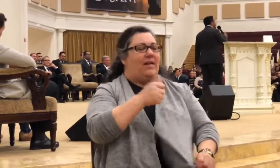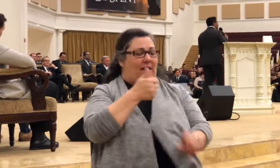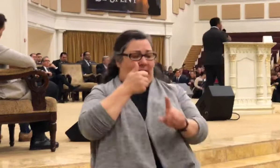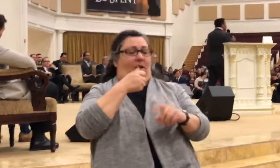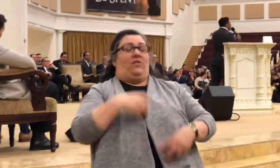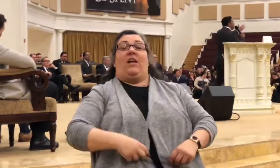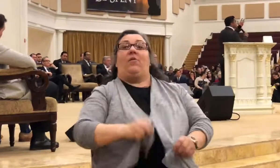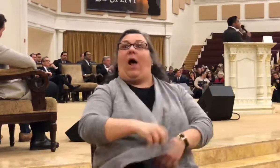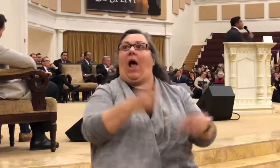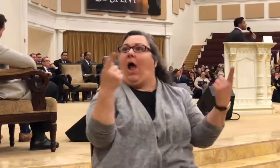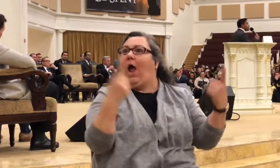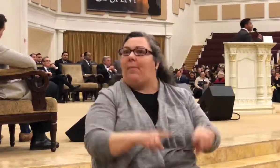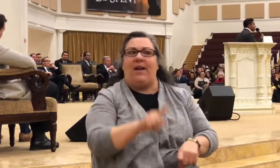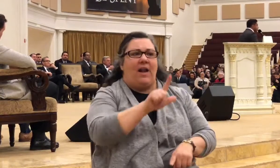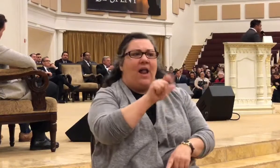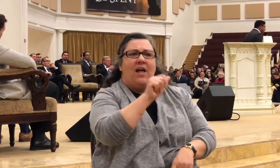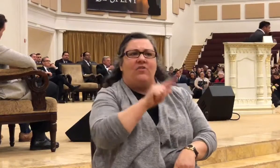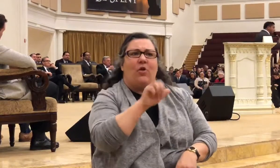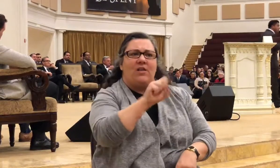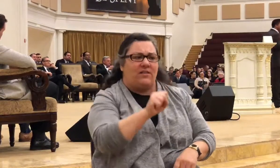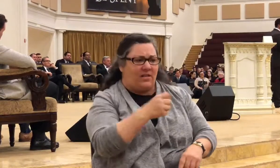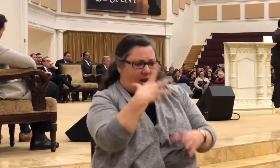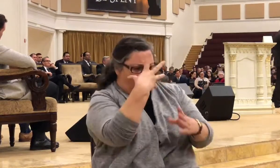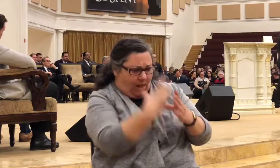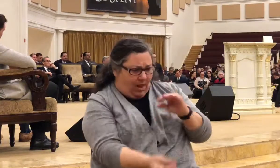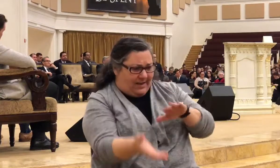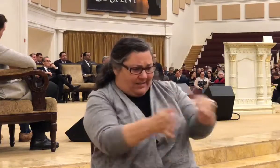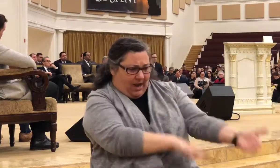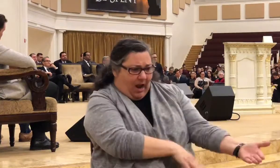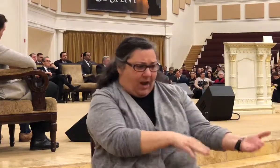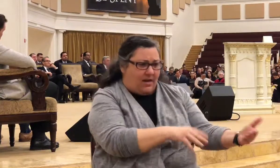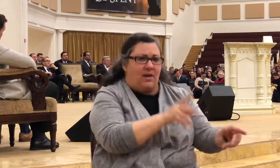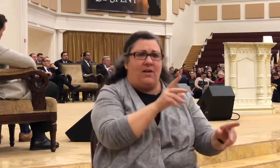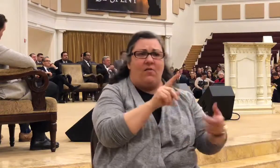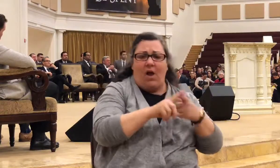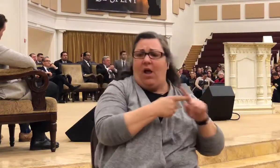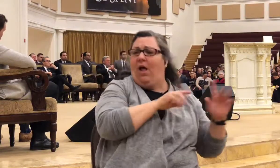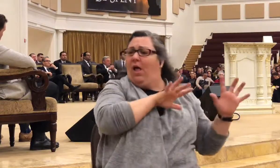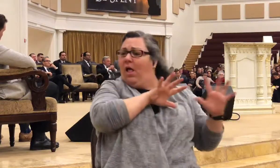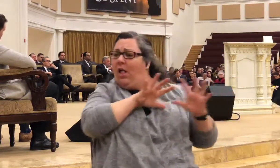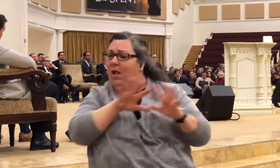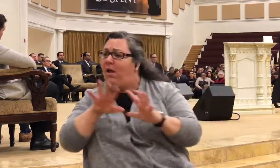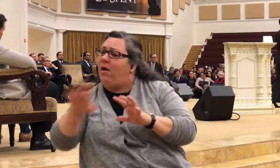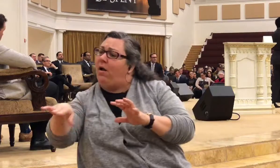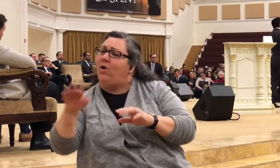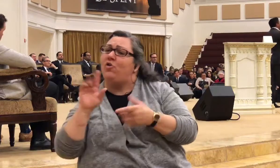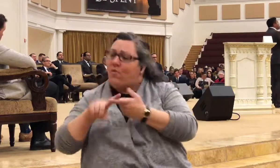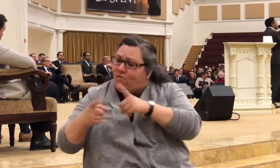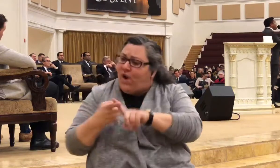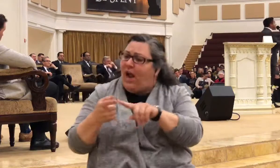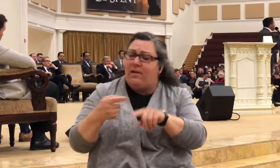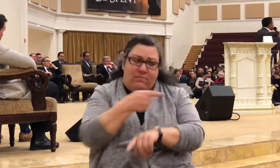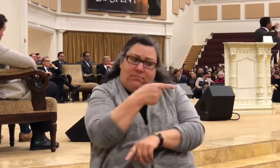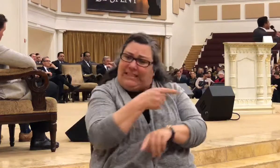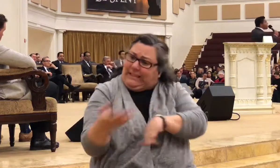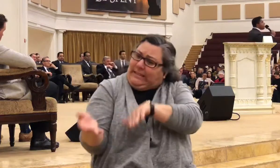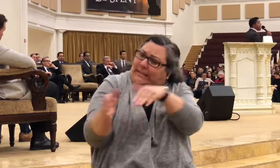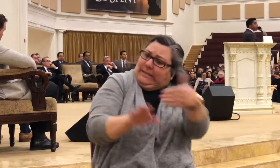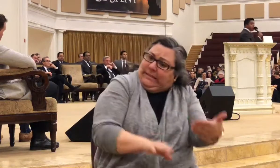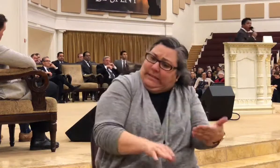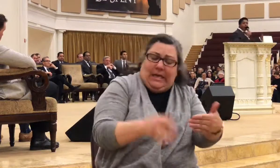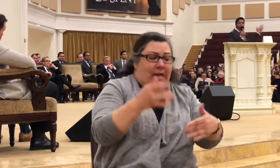passed away. And they went to tell Jesus, and they said, look, Jesus, your friend Lazarus, he's passed away. He's gone now. He's sick,